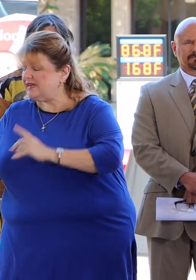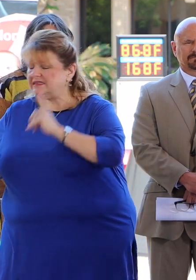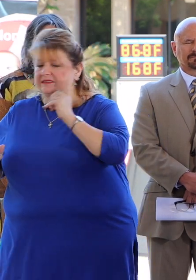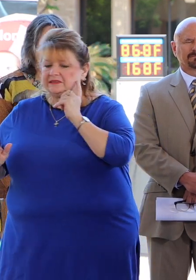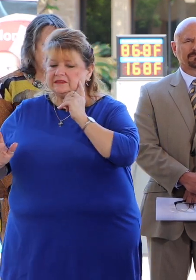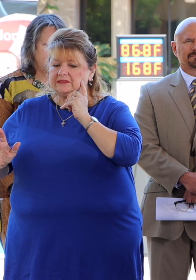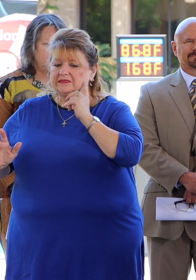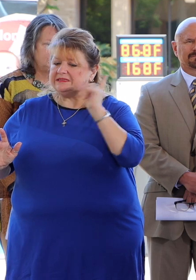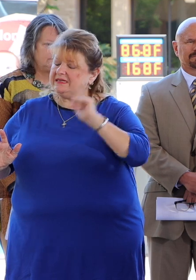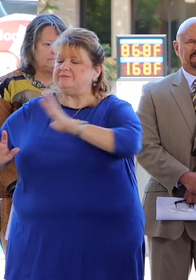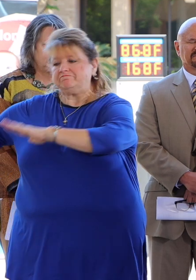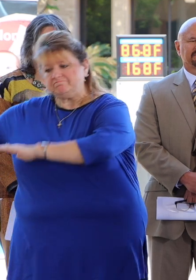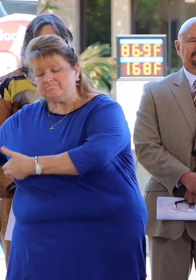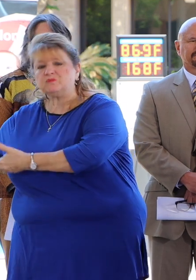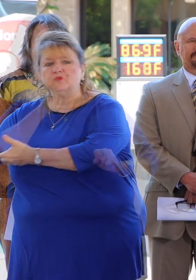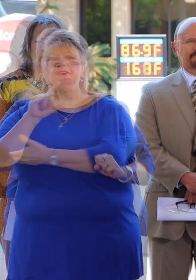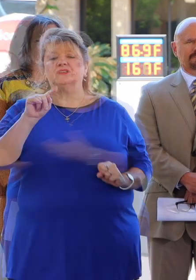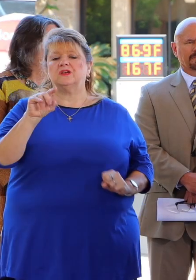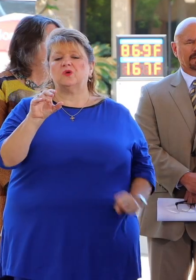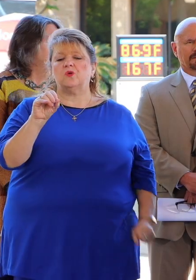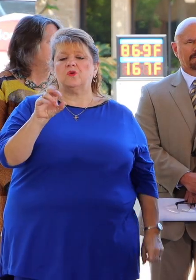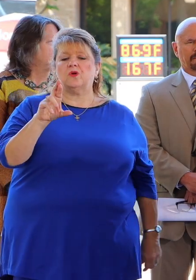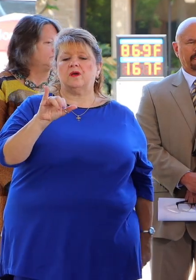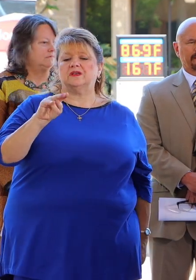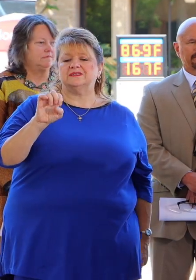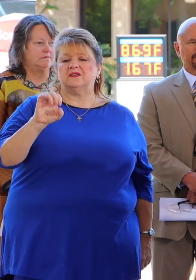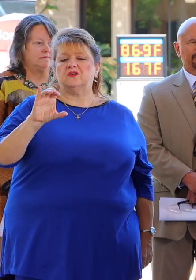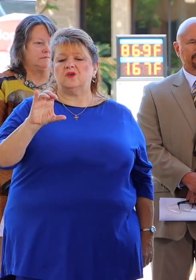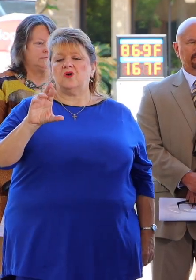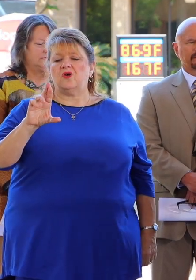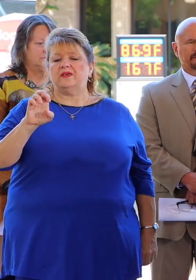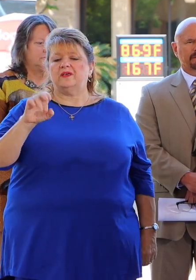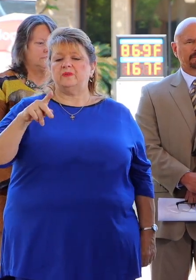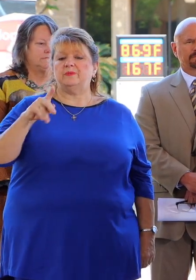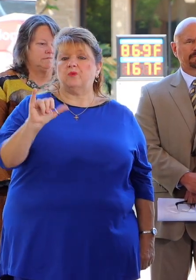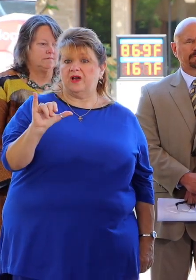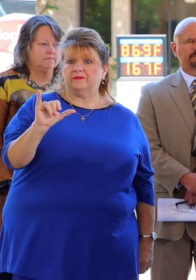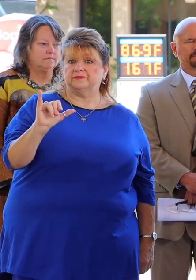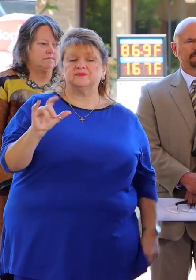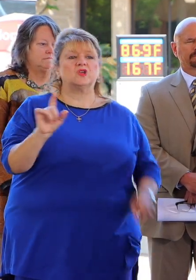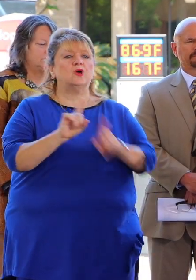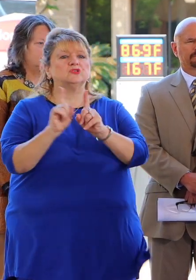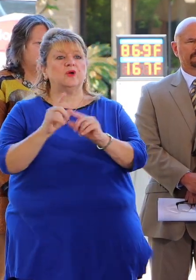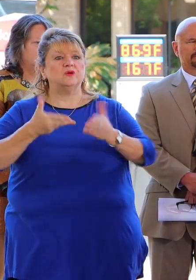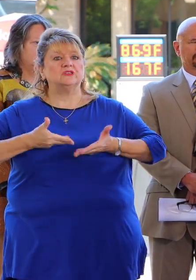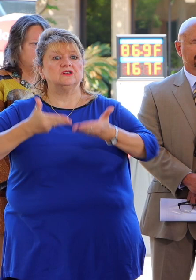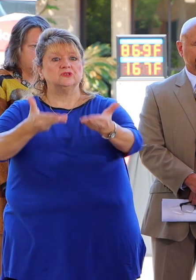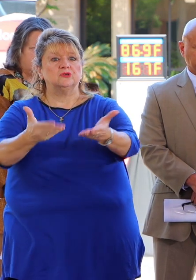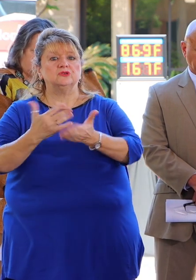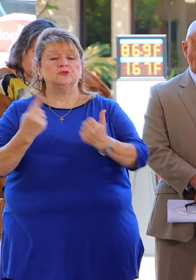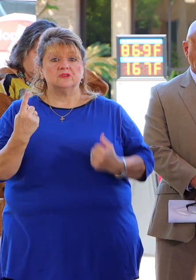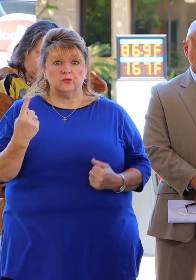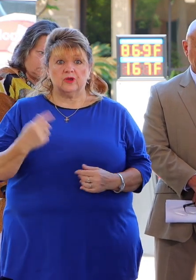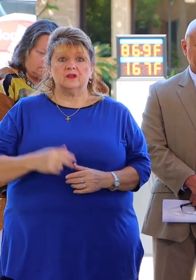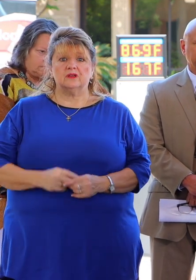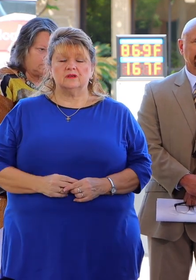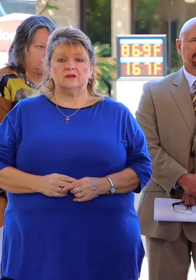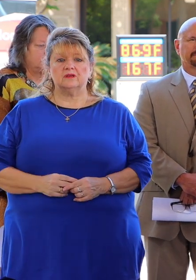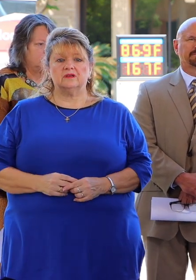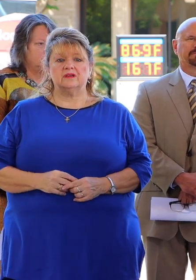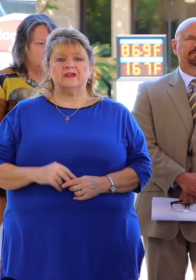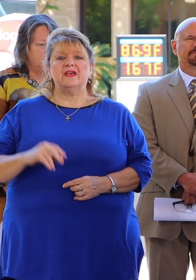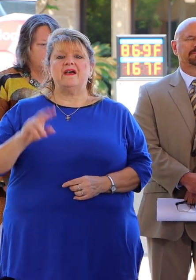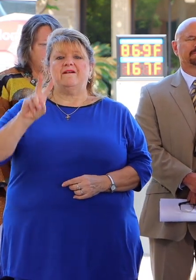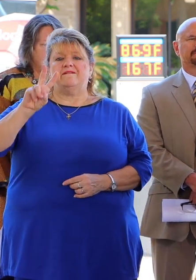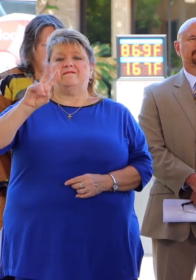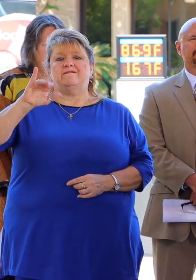car with a child inside. At this time, I'd also like to introduce you to someone who is the